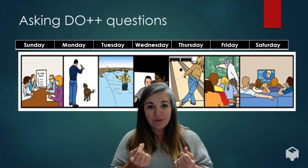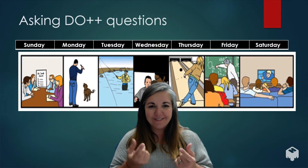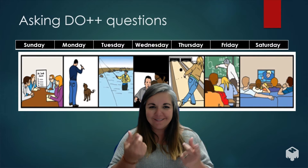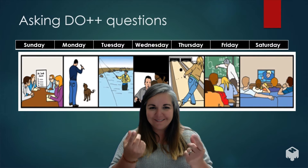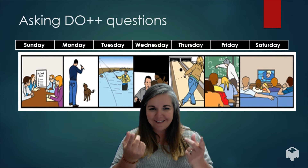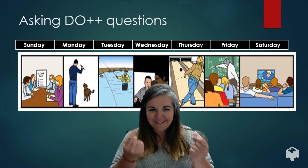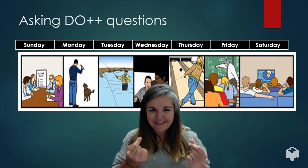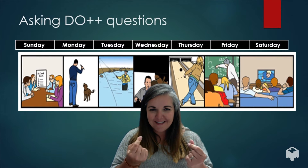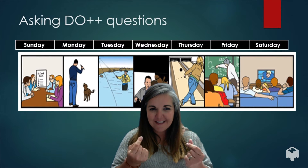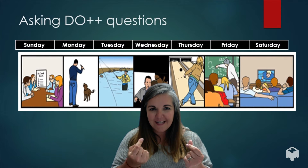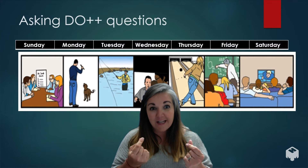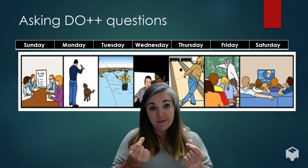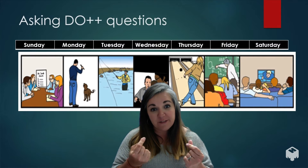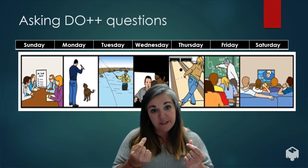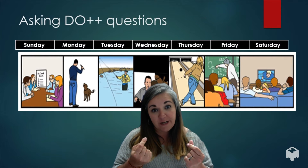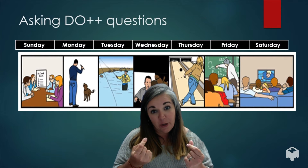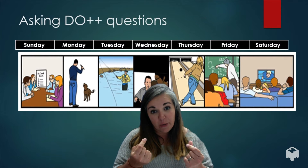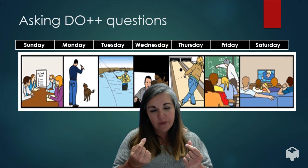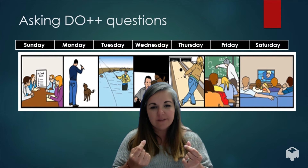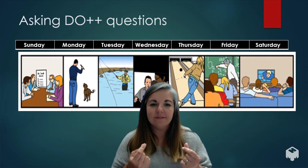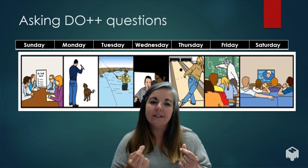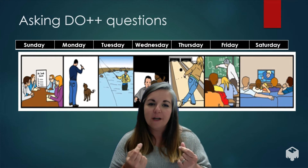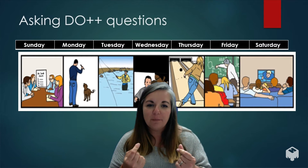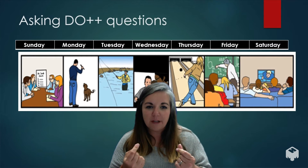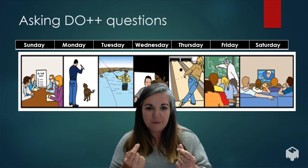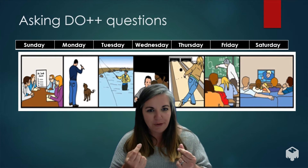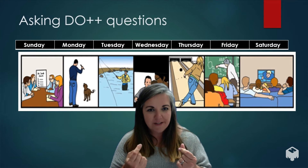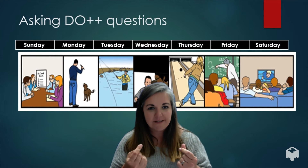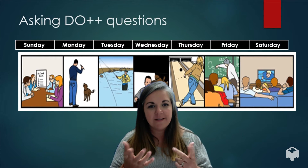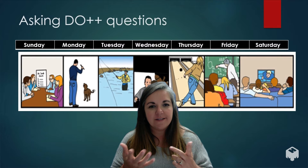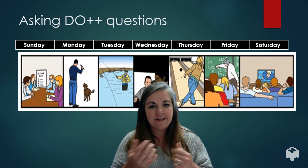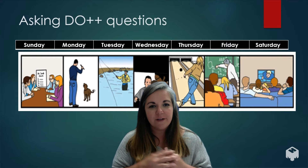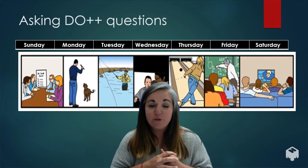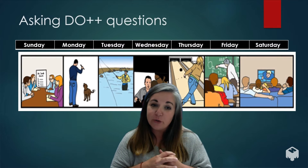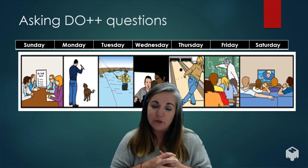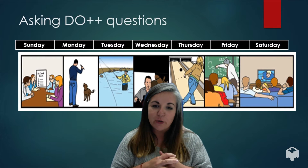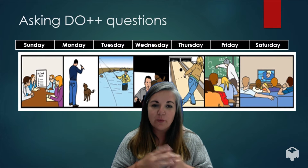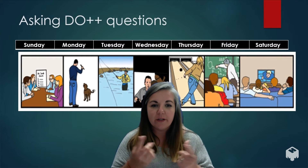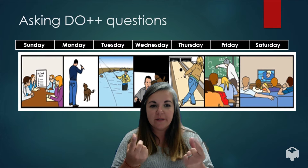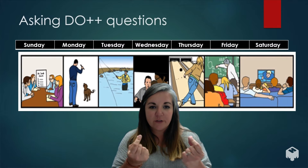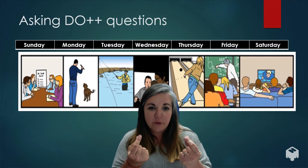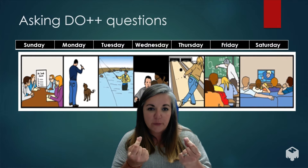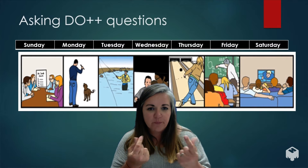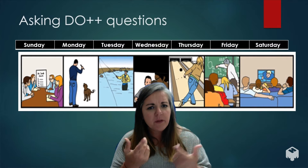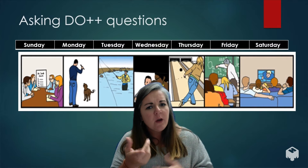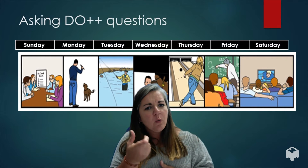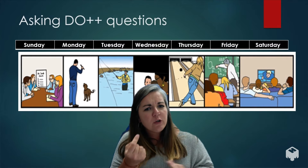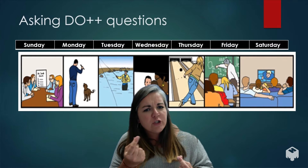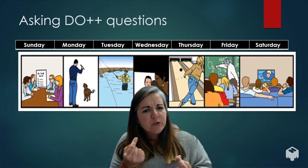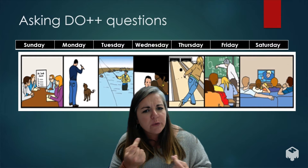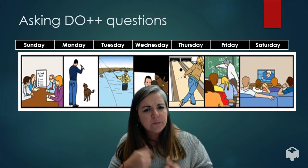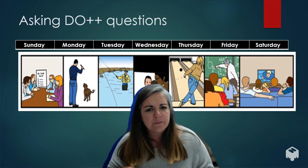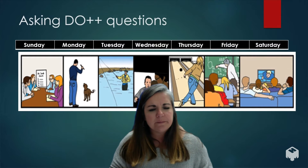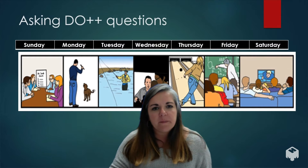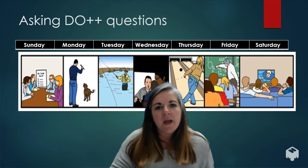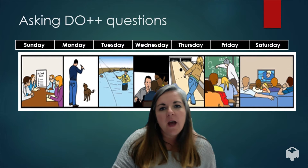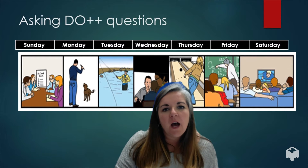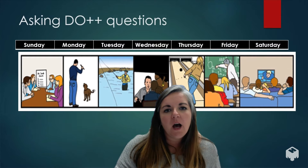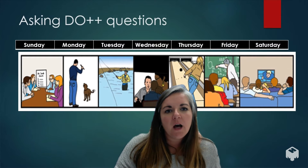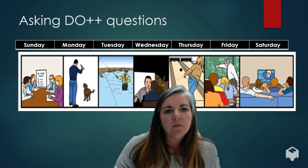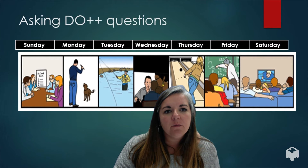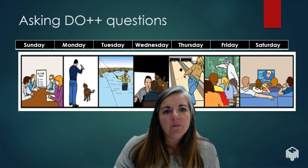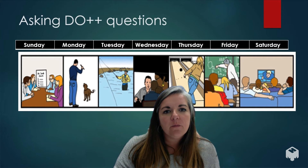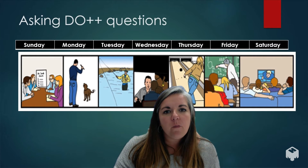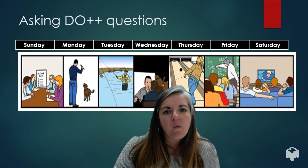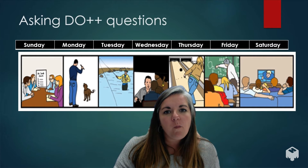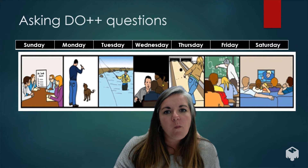do. Like it's the sign of do plus instead of do, but do. What'd you do?